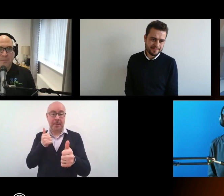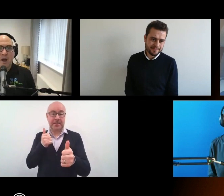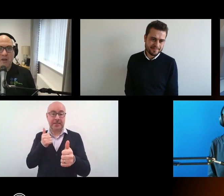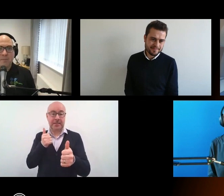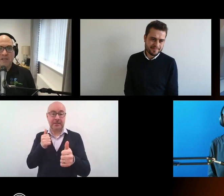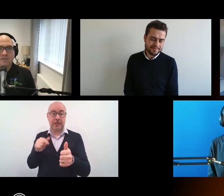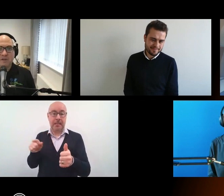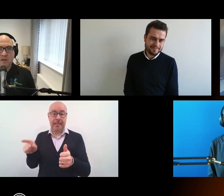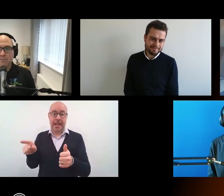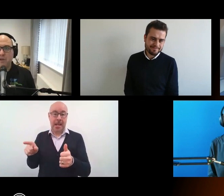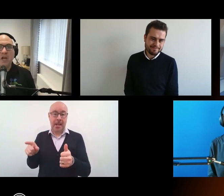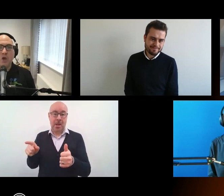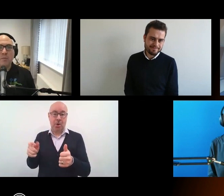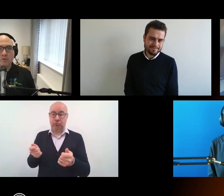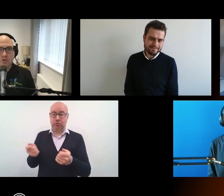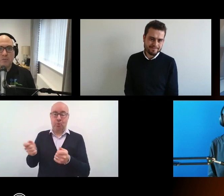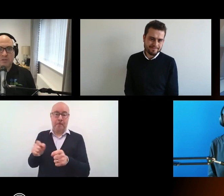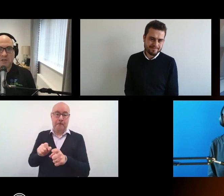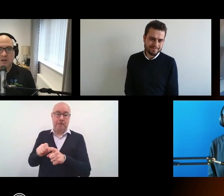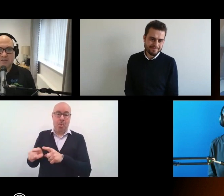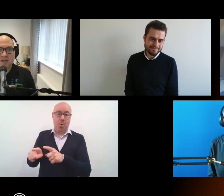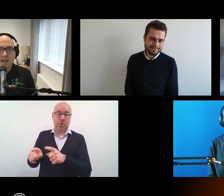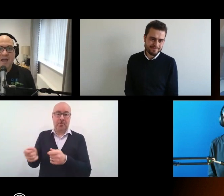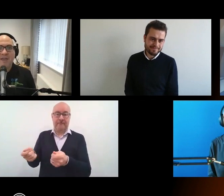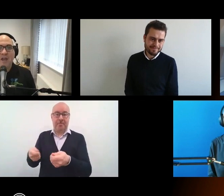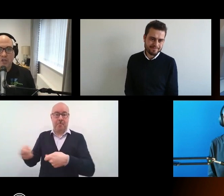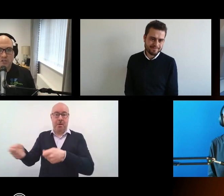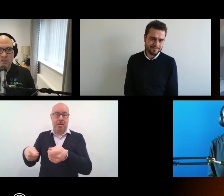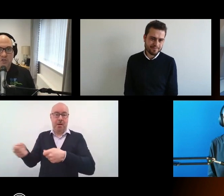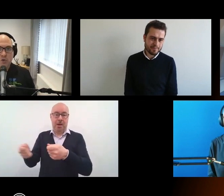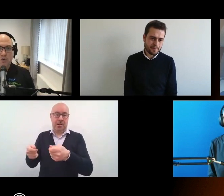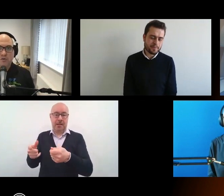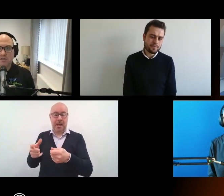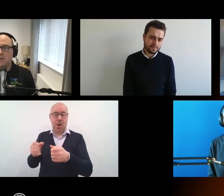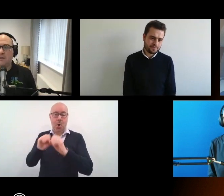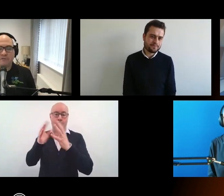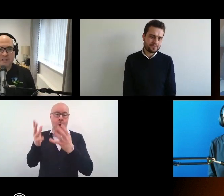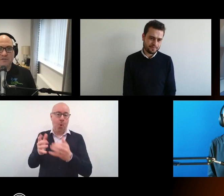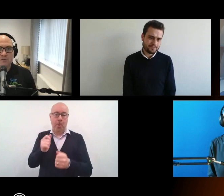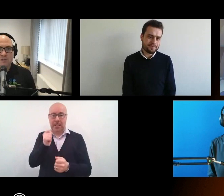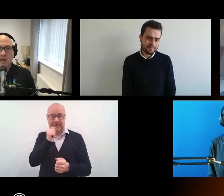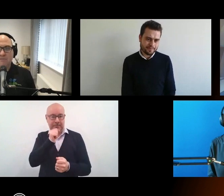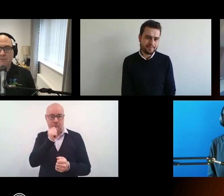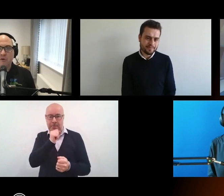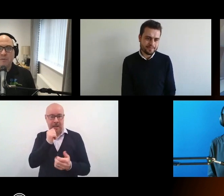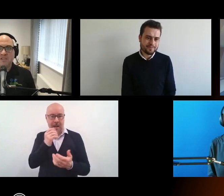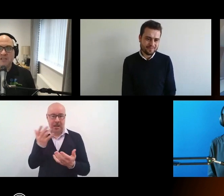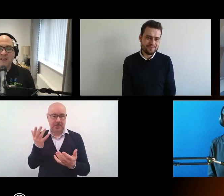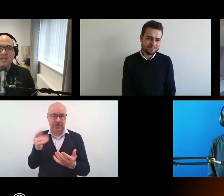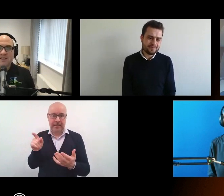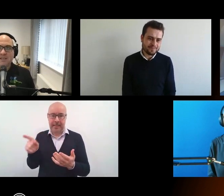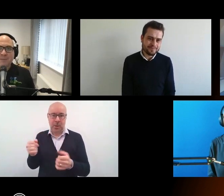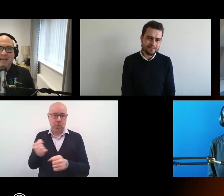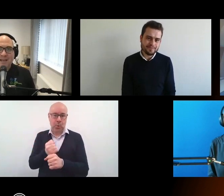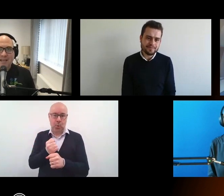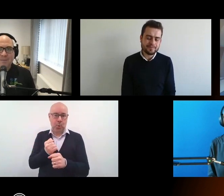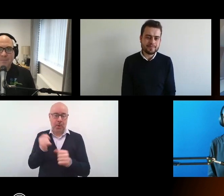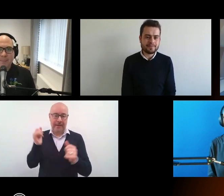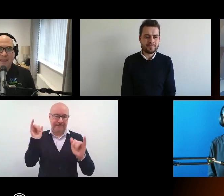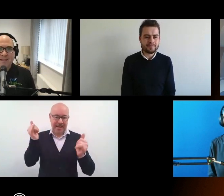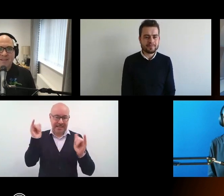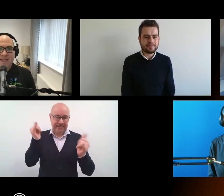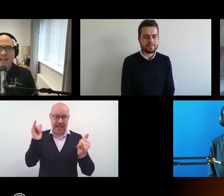the big marketplace of the global superstars and their concert tours, festivals, live performances.